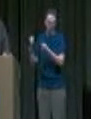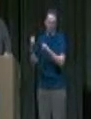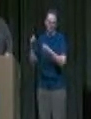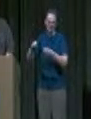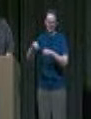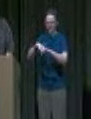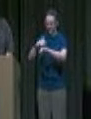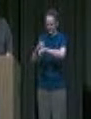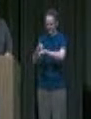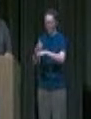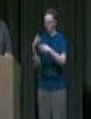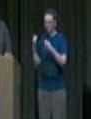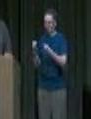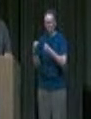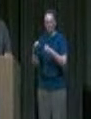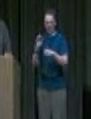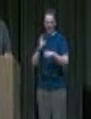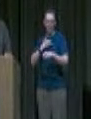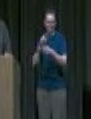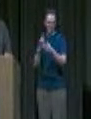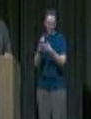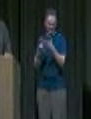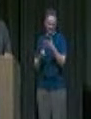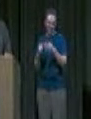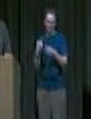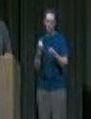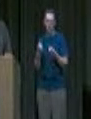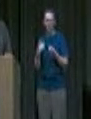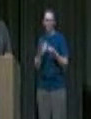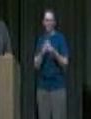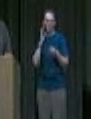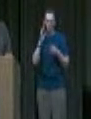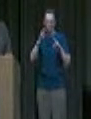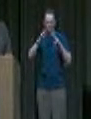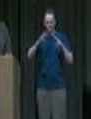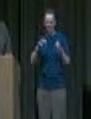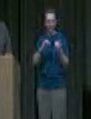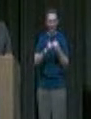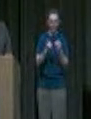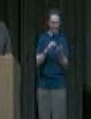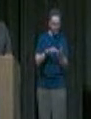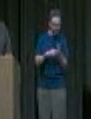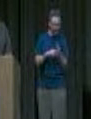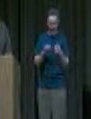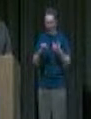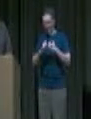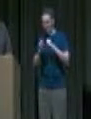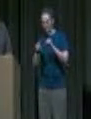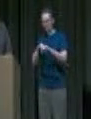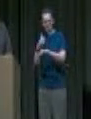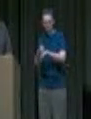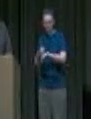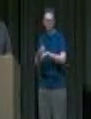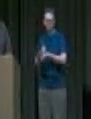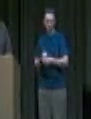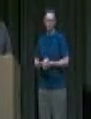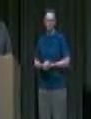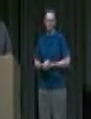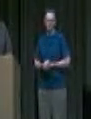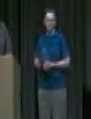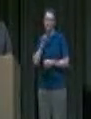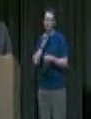to be stabilized as part of our design. So we're looking at what that means and how that can be implemented. We'll